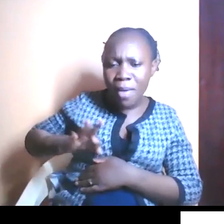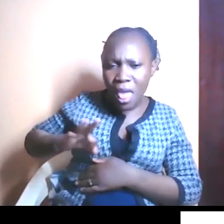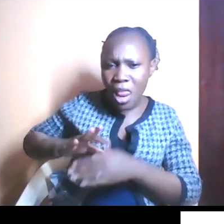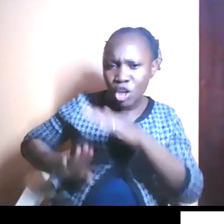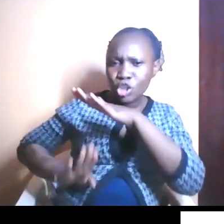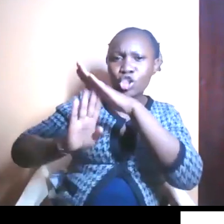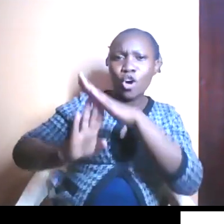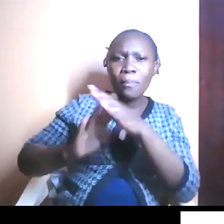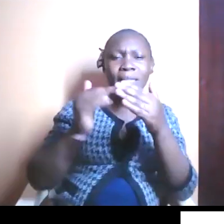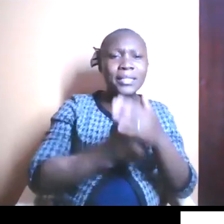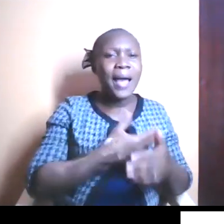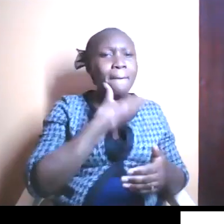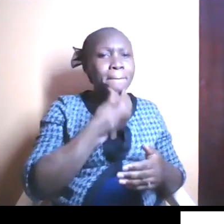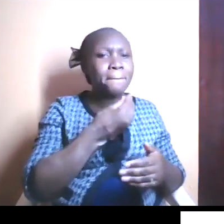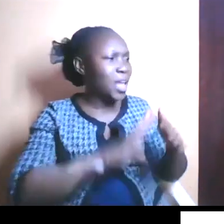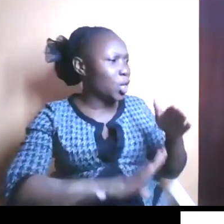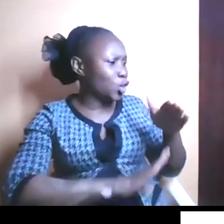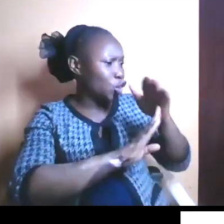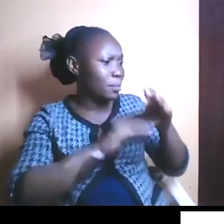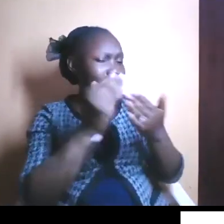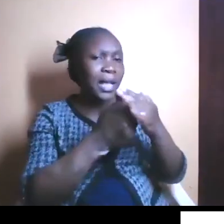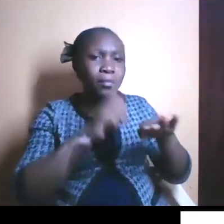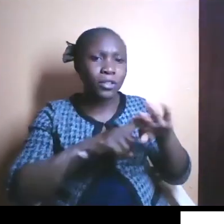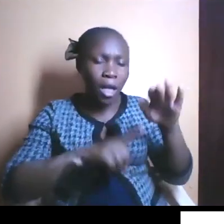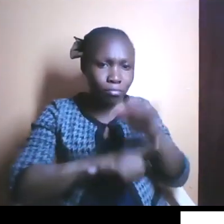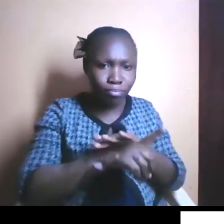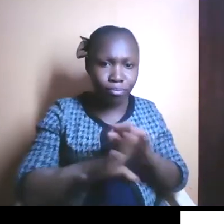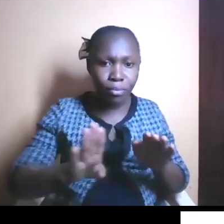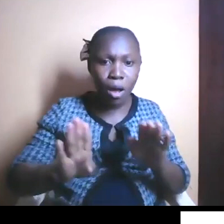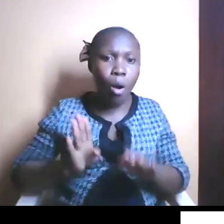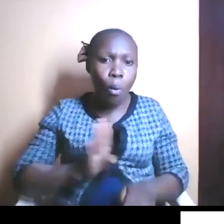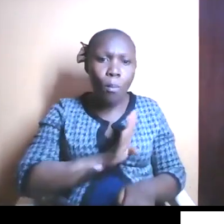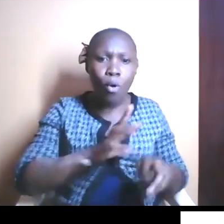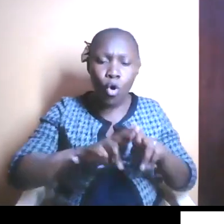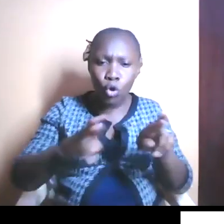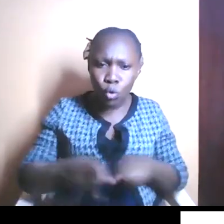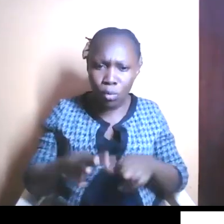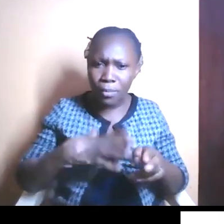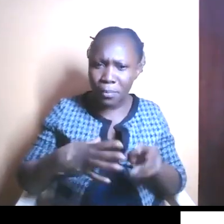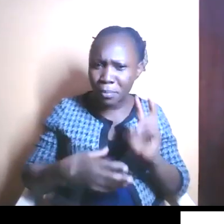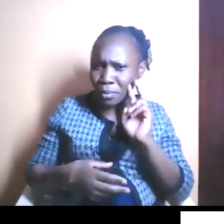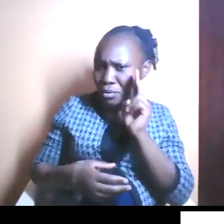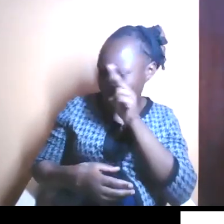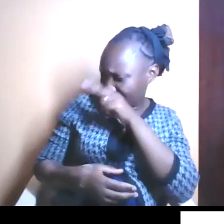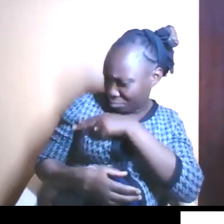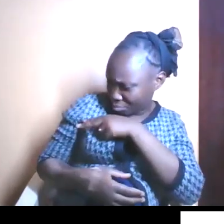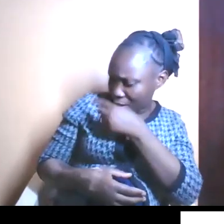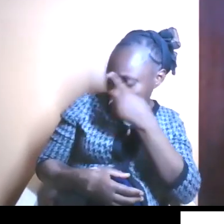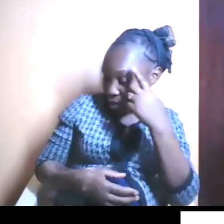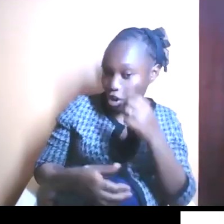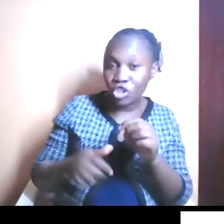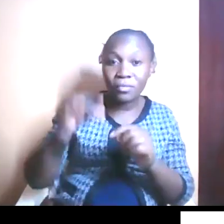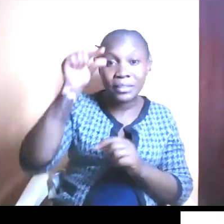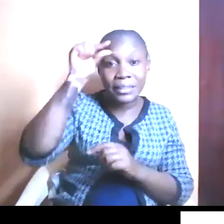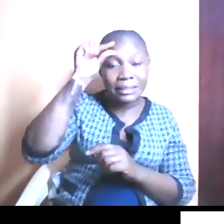those boardrooms, some of the decisions are skewed against you only because of your gender. And that's a